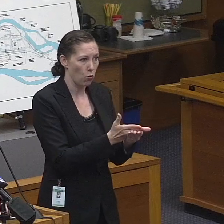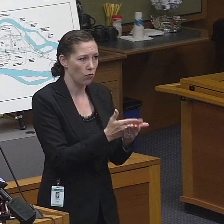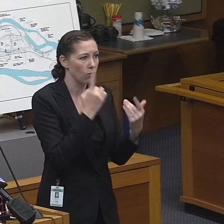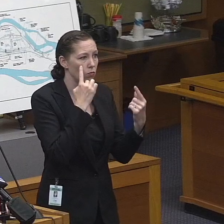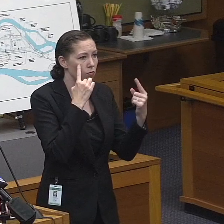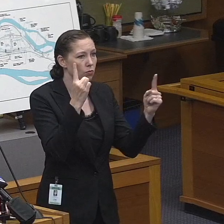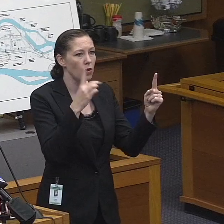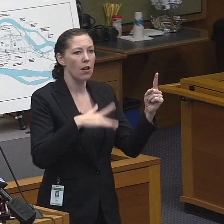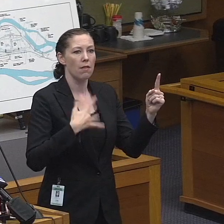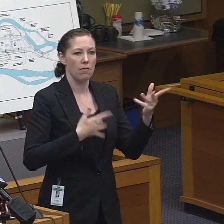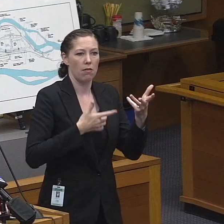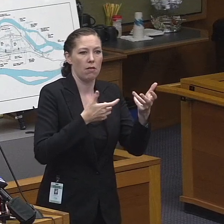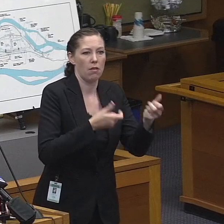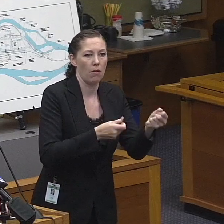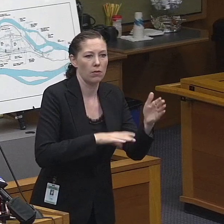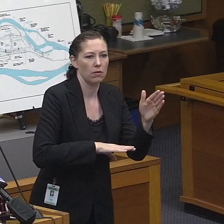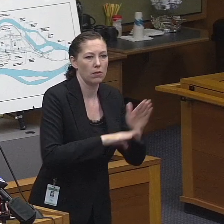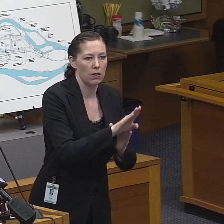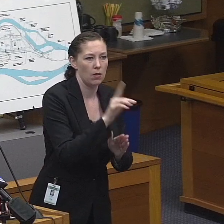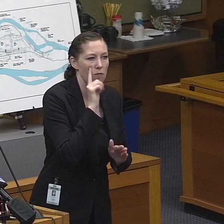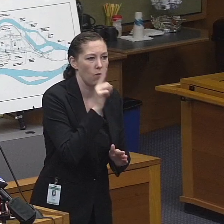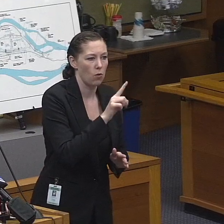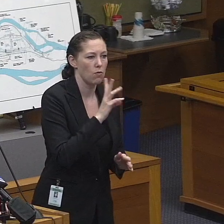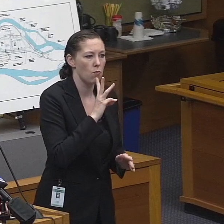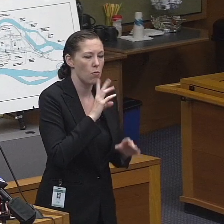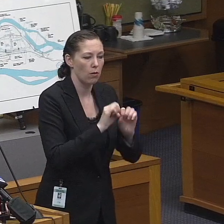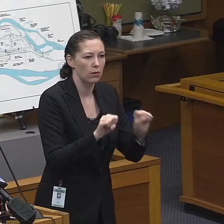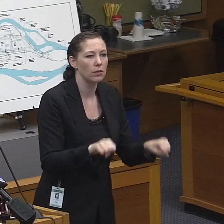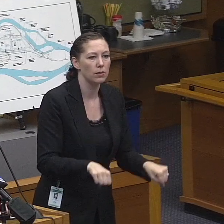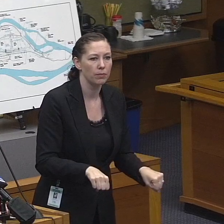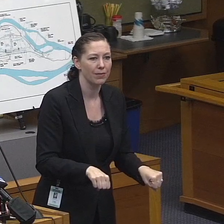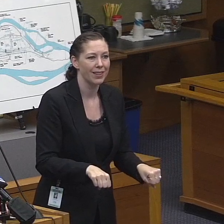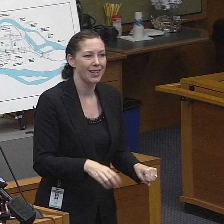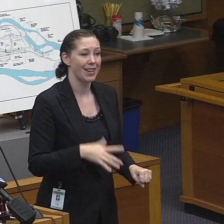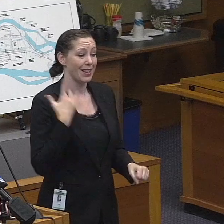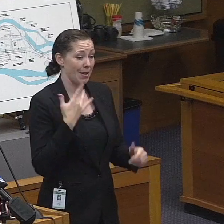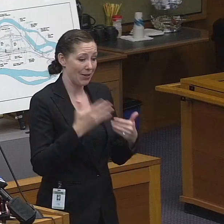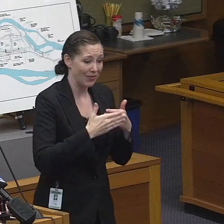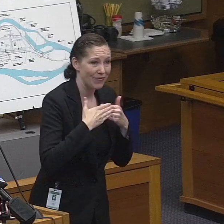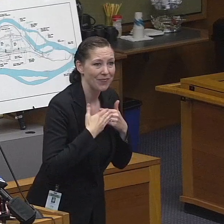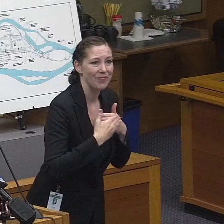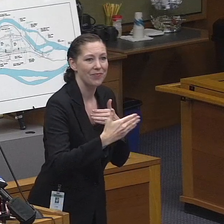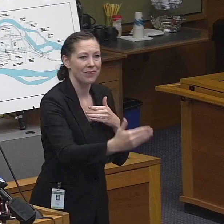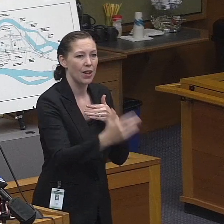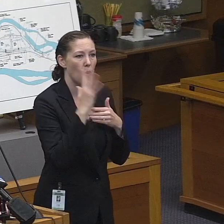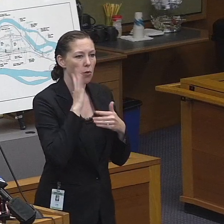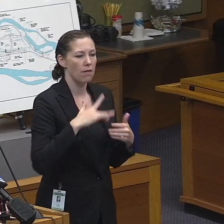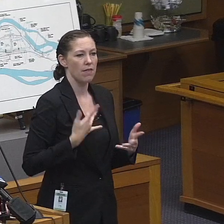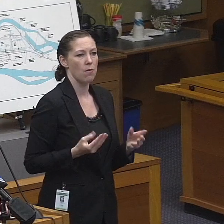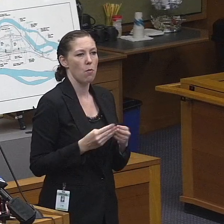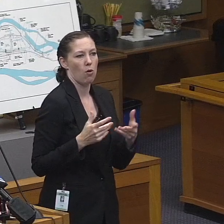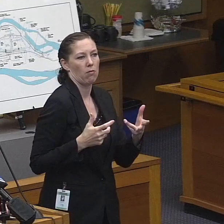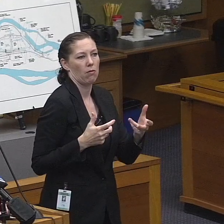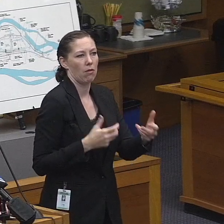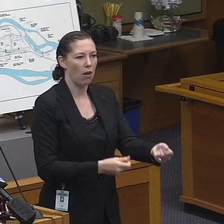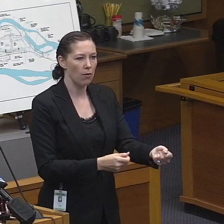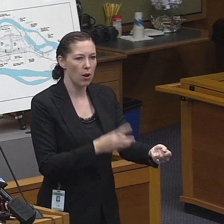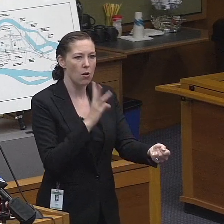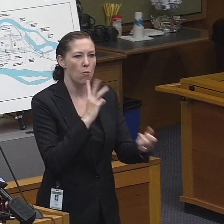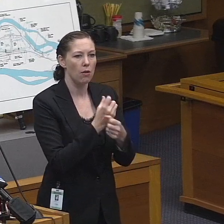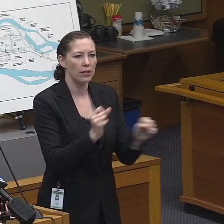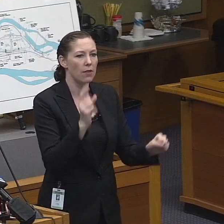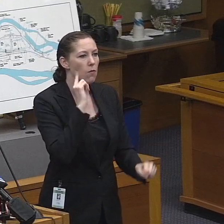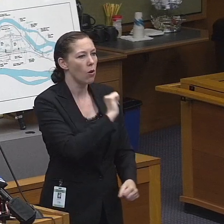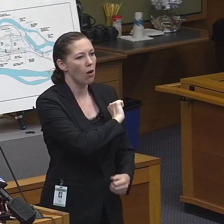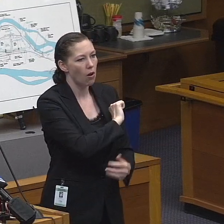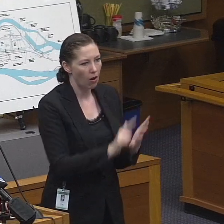And moving forward, we'll be able to, with much, much, much greater confidence, say our water is safe to drink for